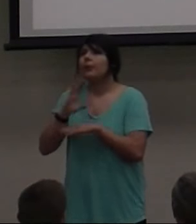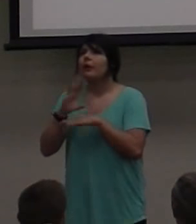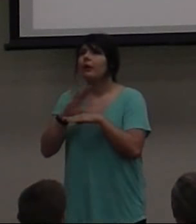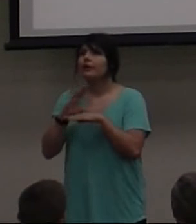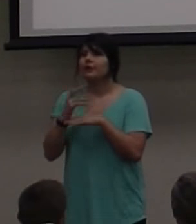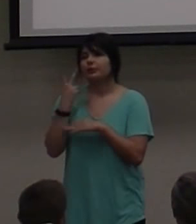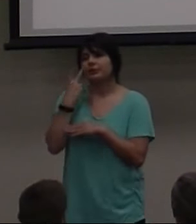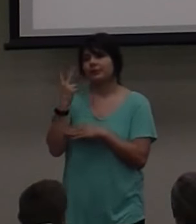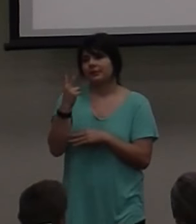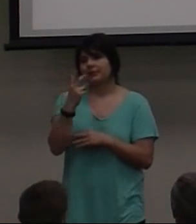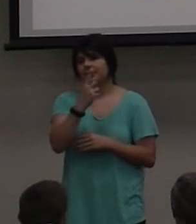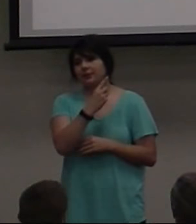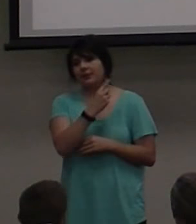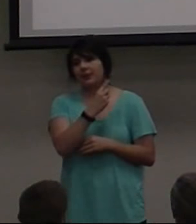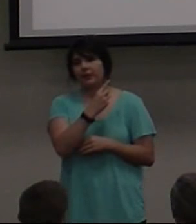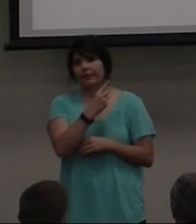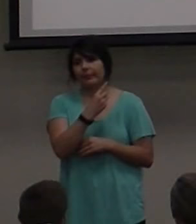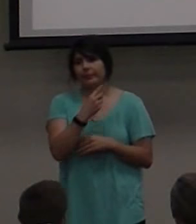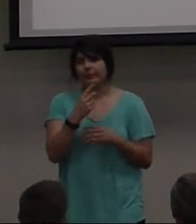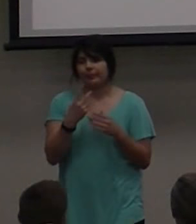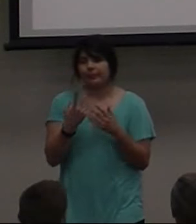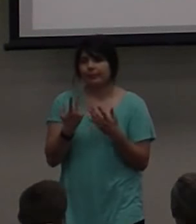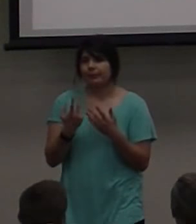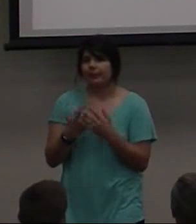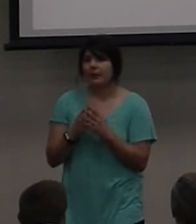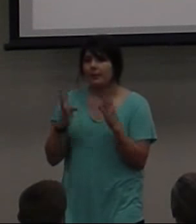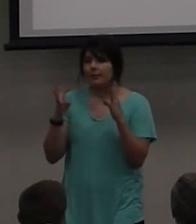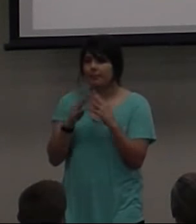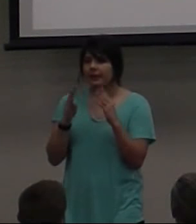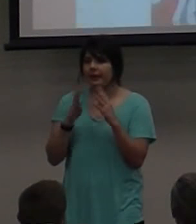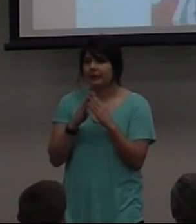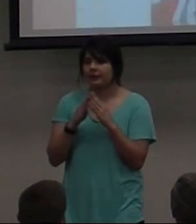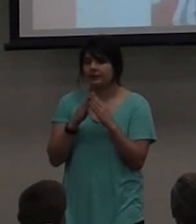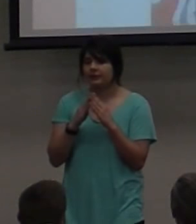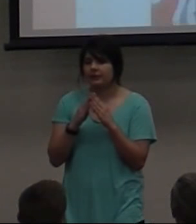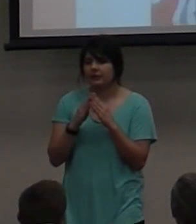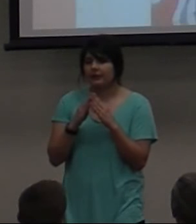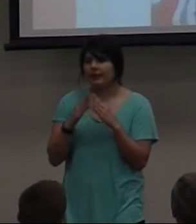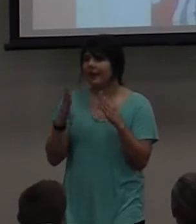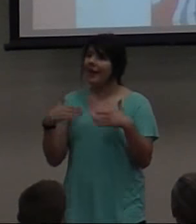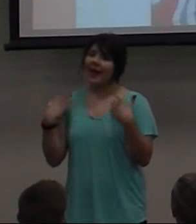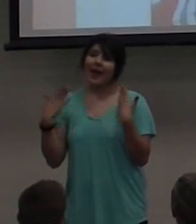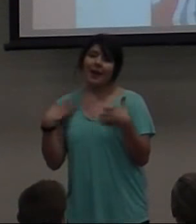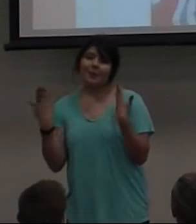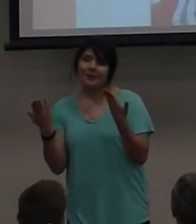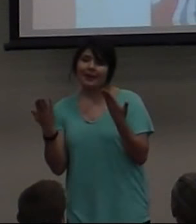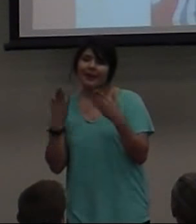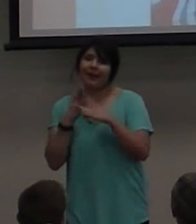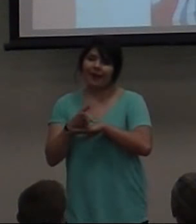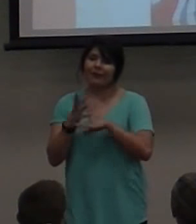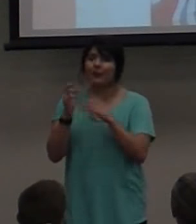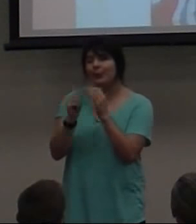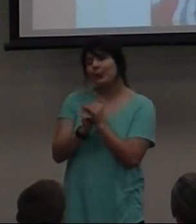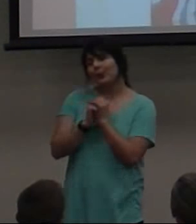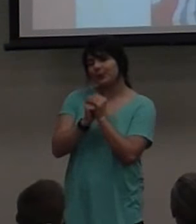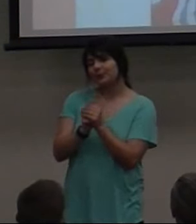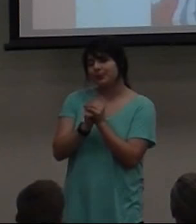see them meeting. You'll see that they're happy after